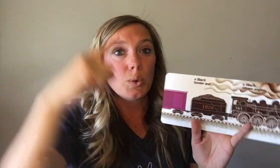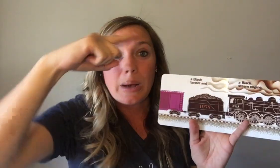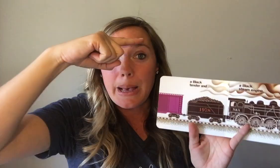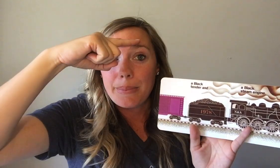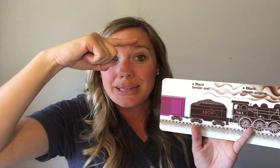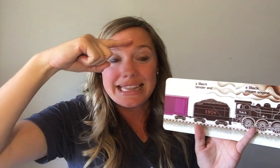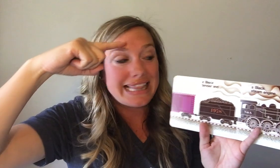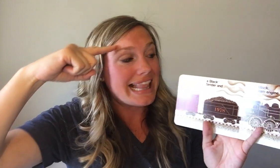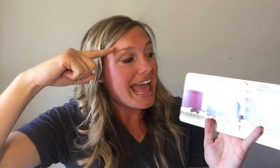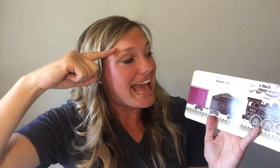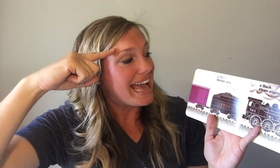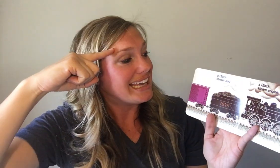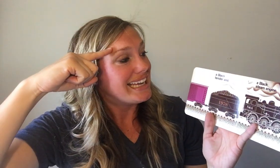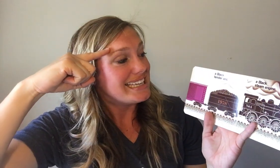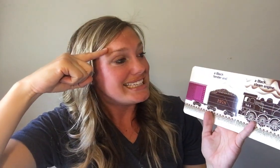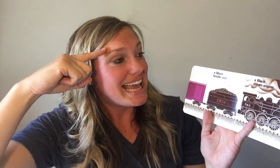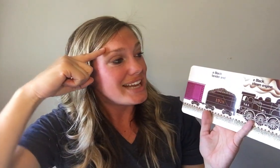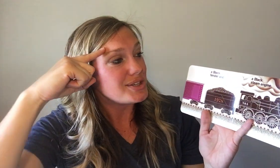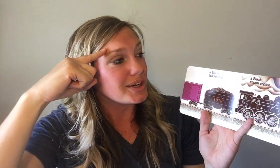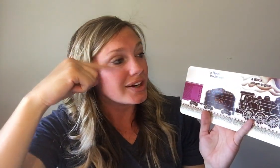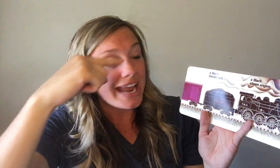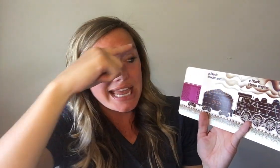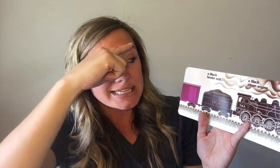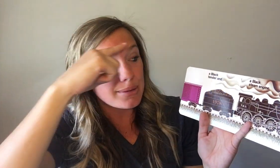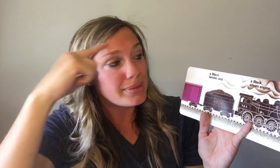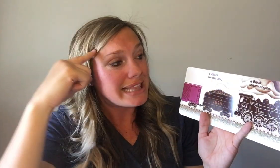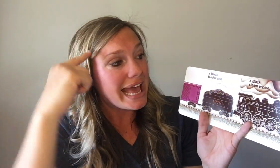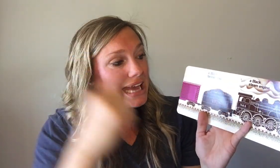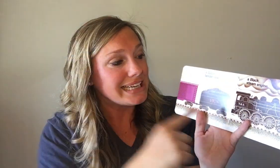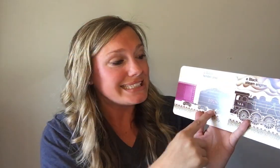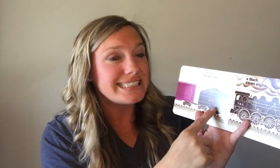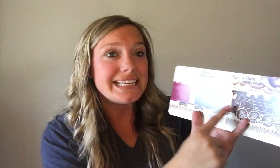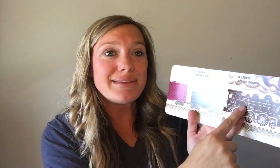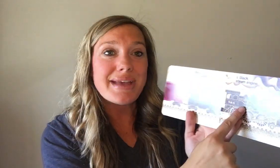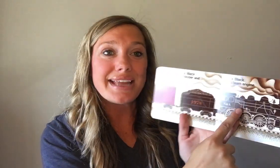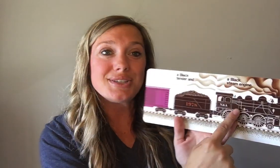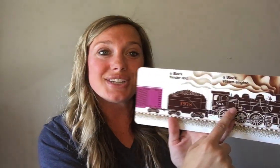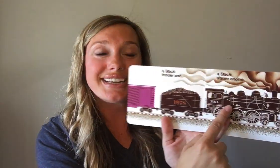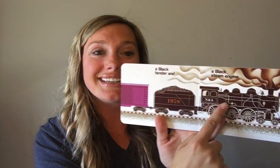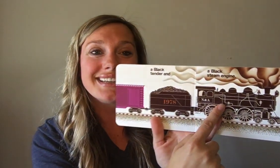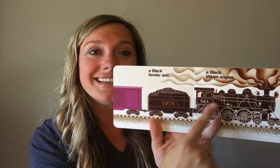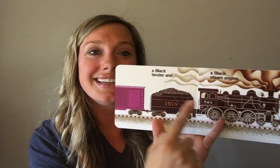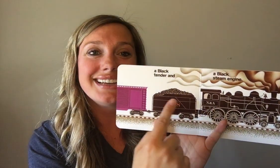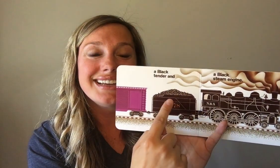A black tender and a black steam engine.